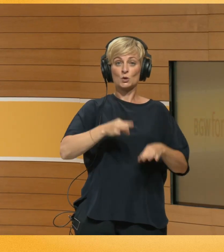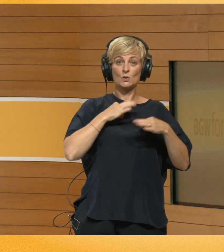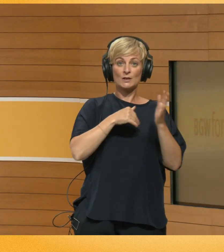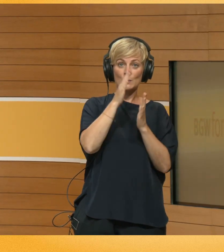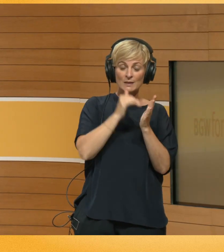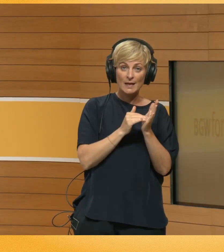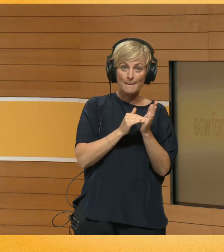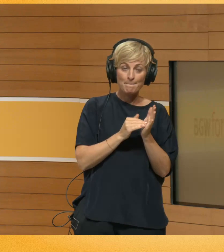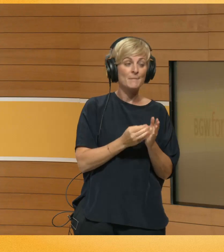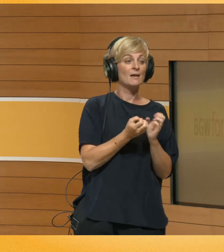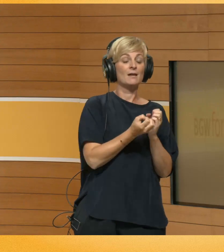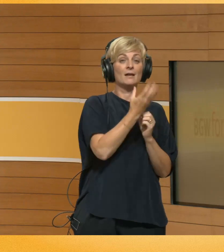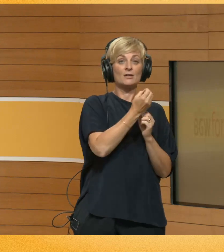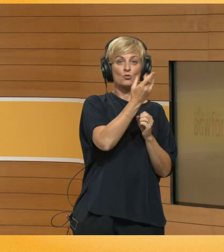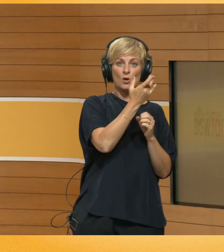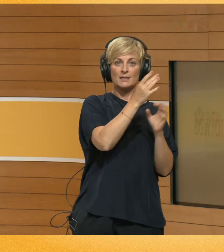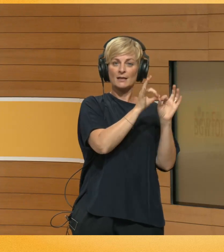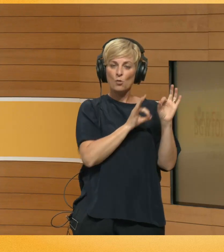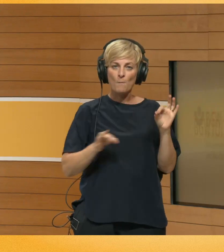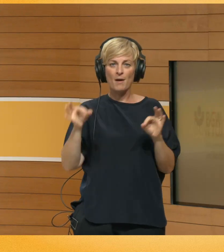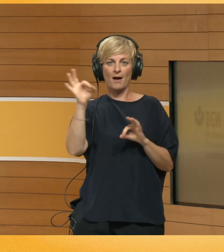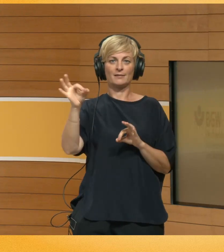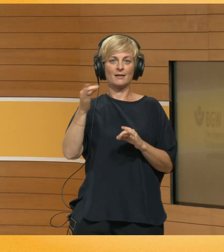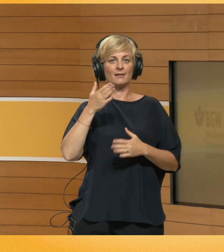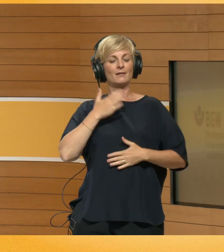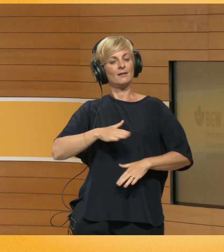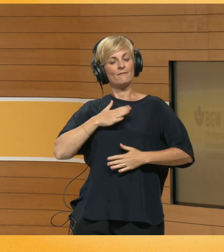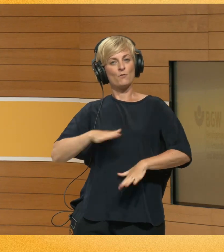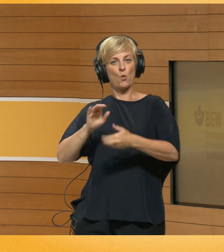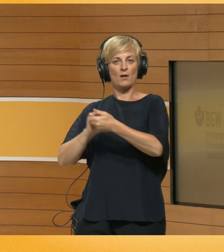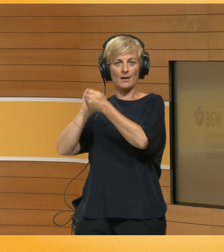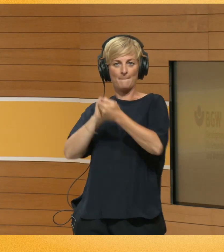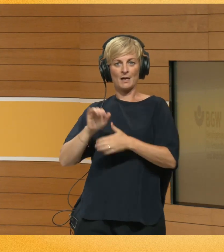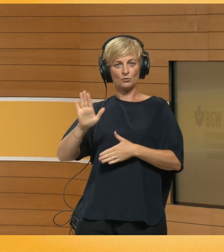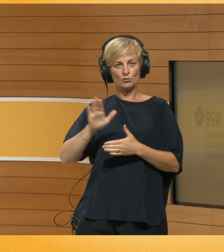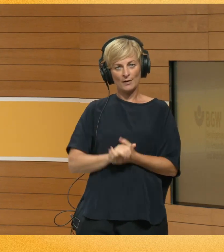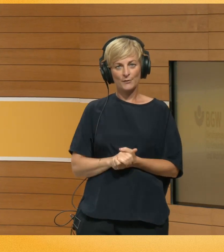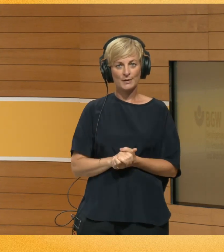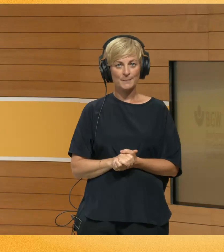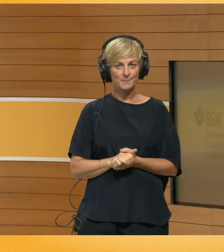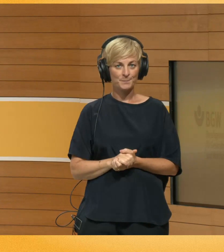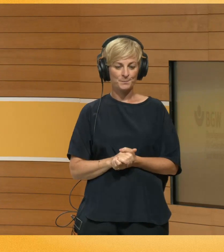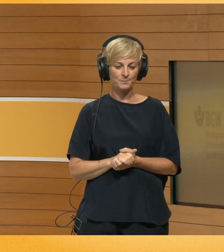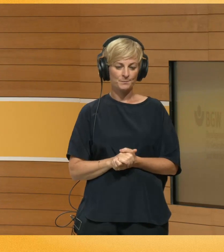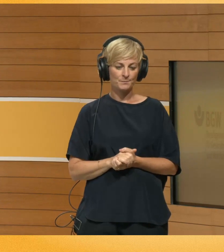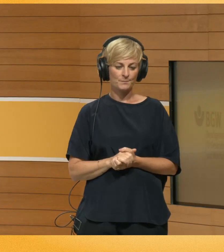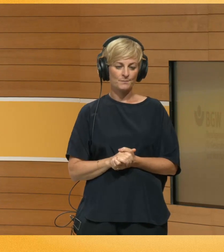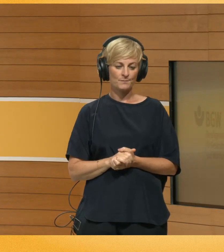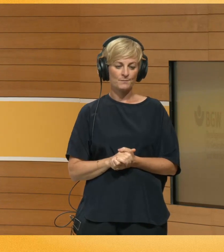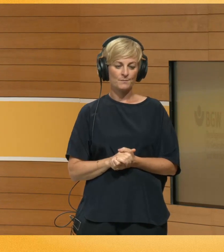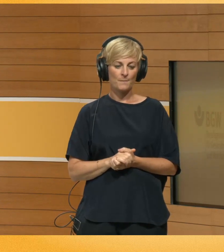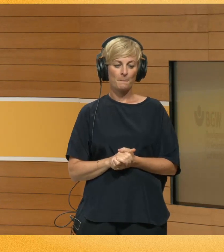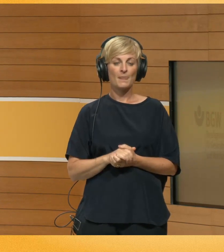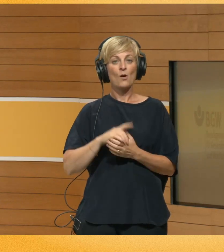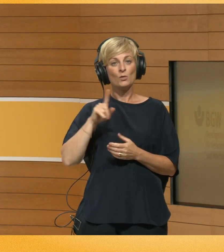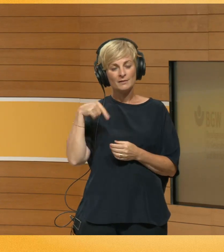community good and invest in new ways of healthcare. These are serious questions we have to ask.